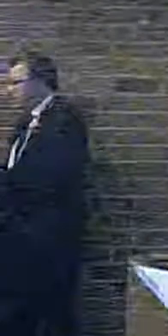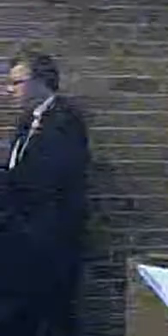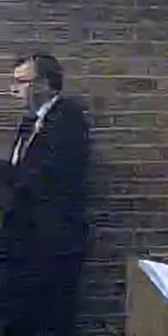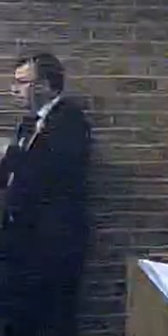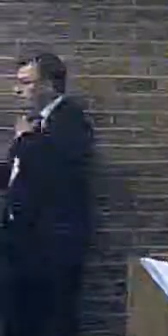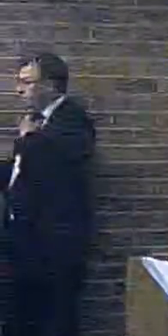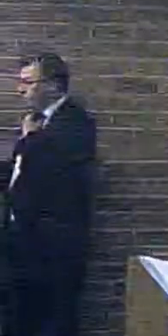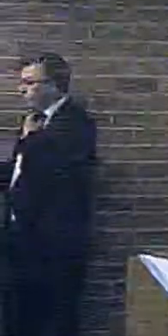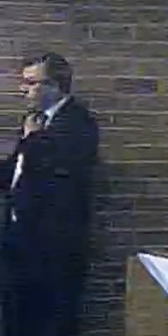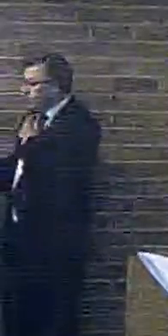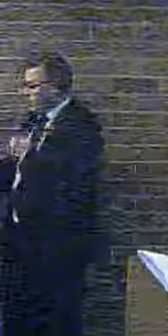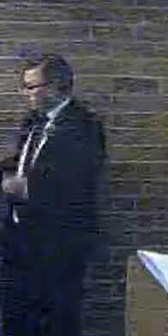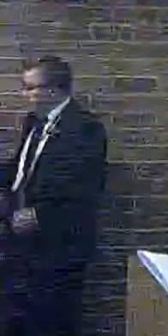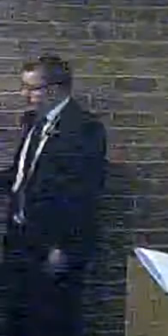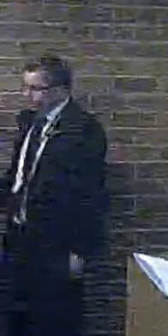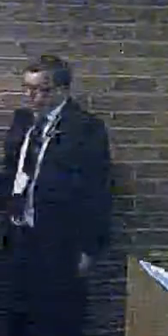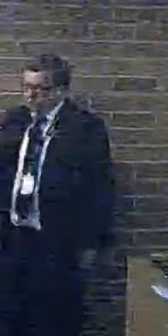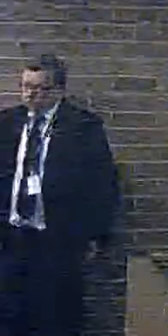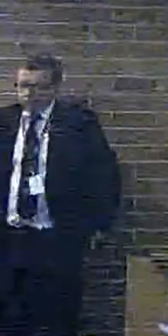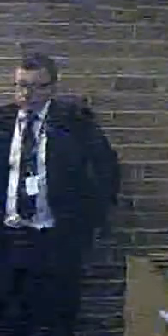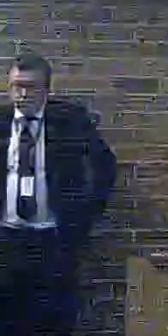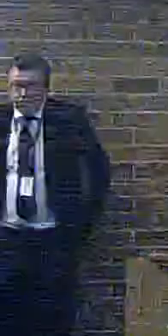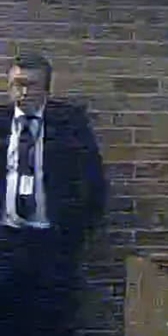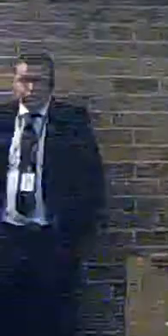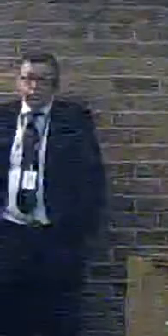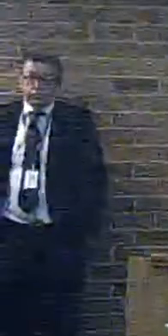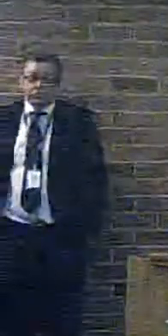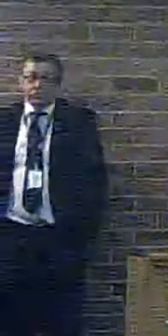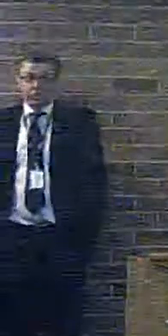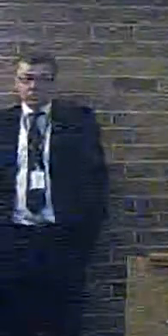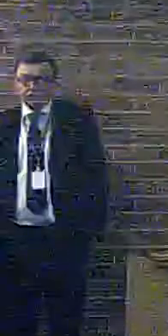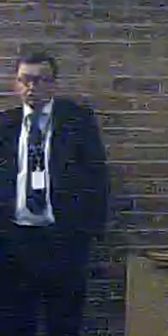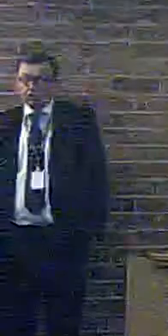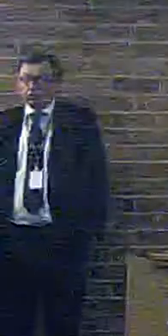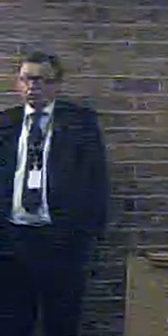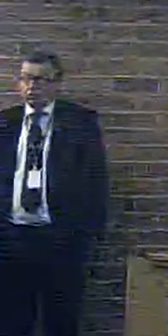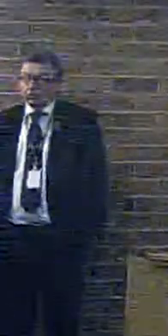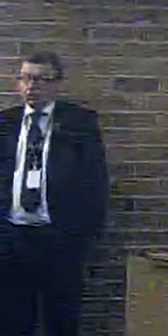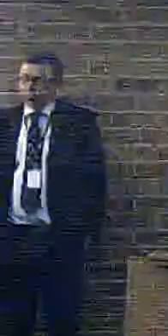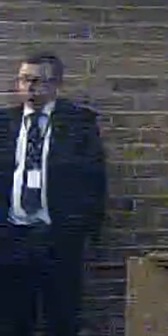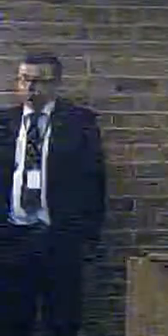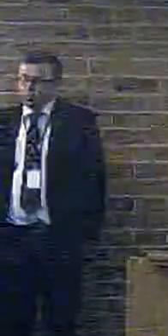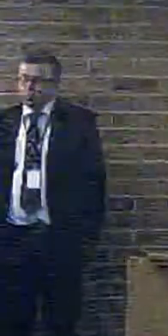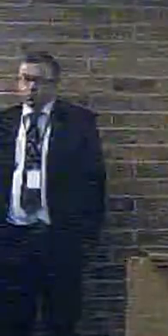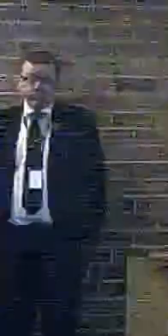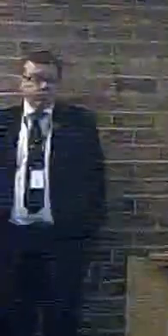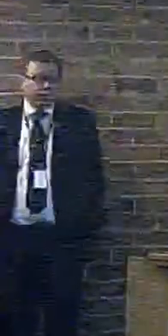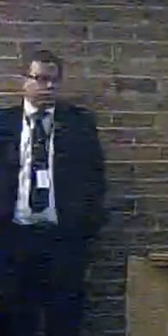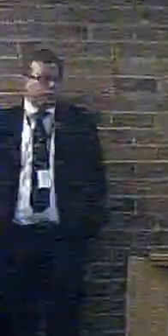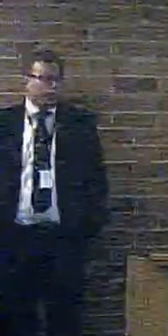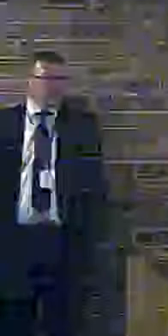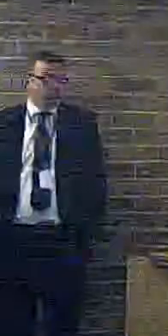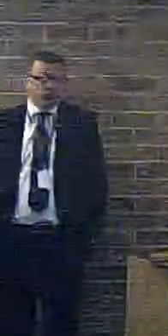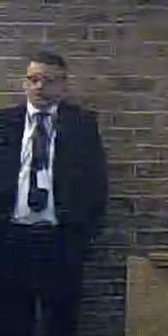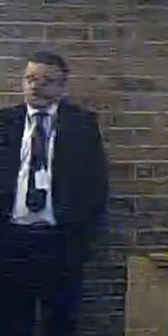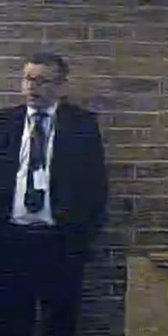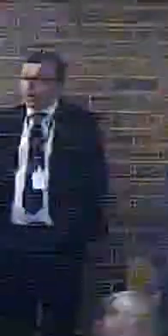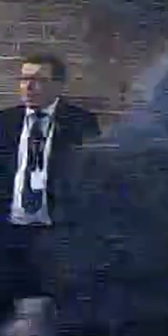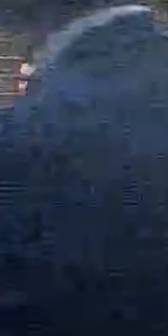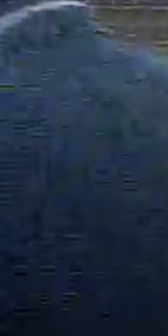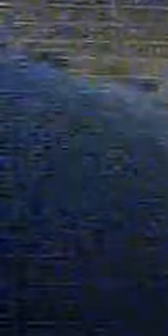like you to fill them in if you can. We intend to finish at 9 o'clock tonight. Thanks very much. Dan?